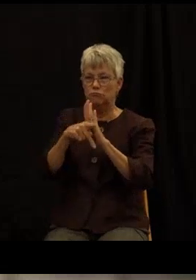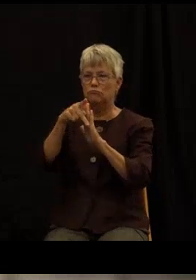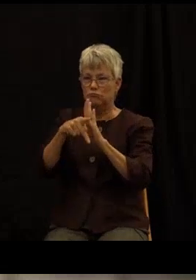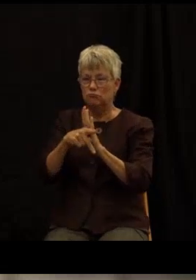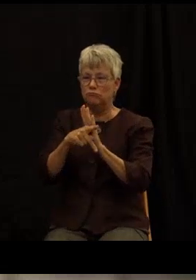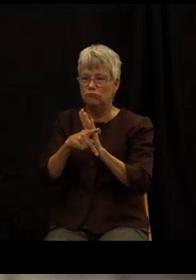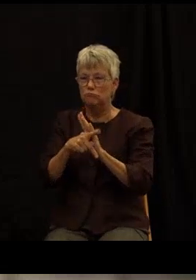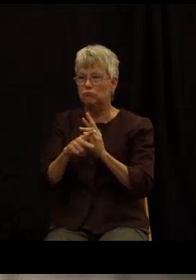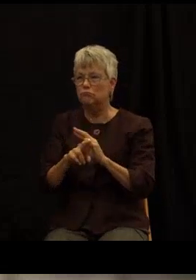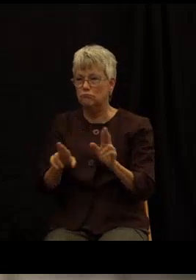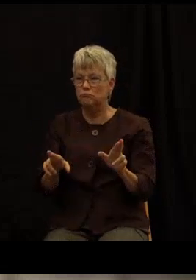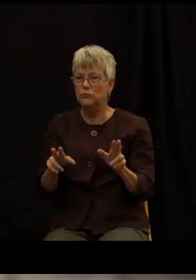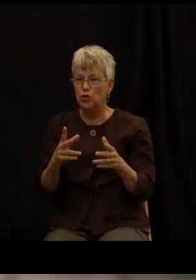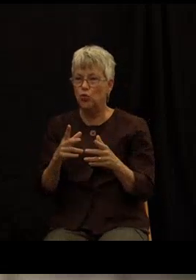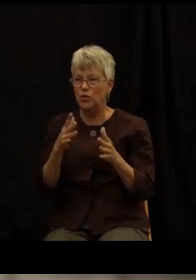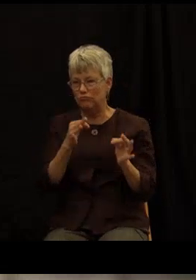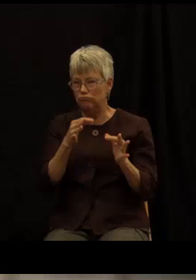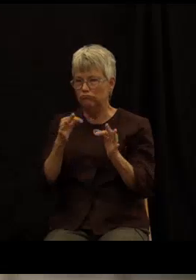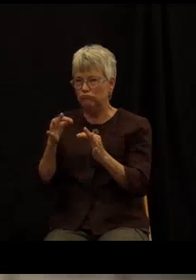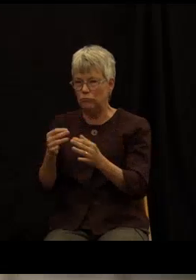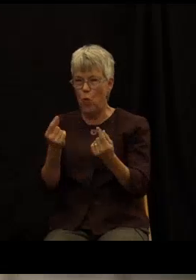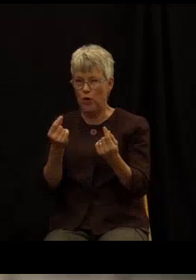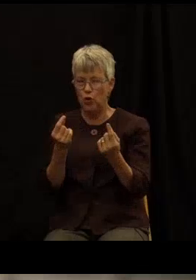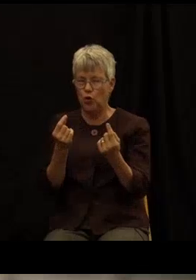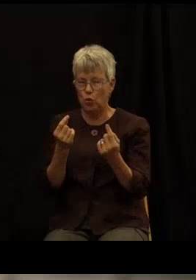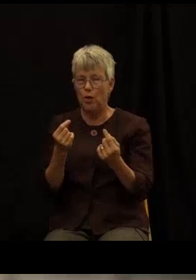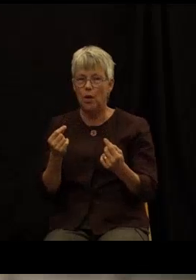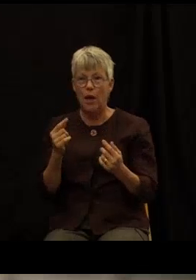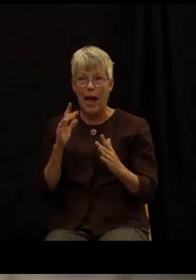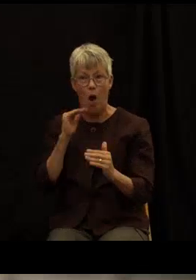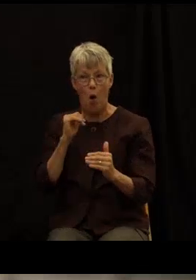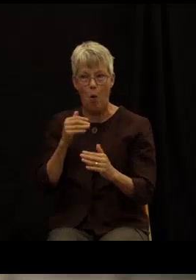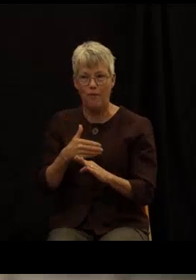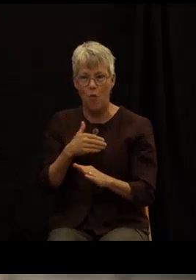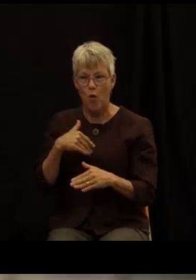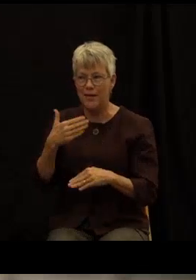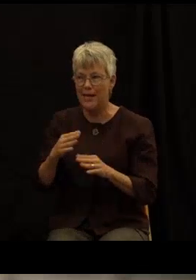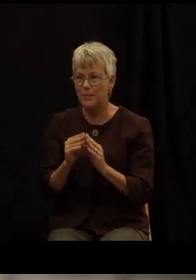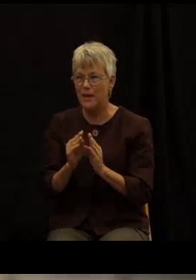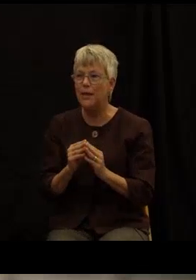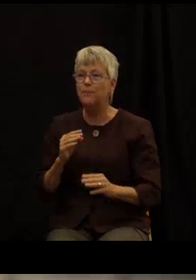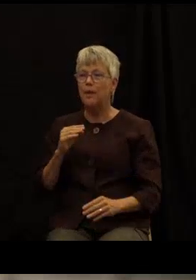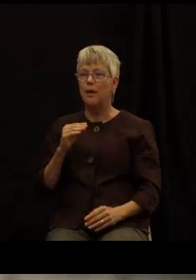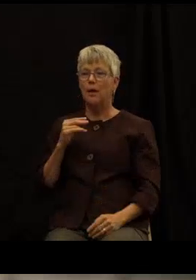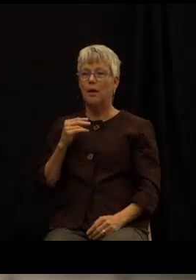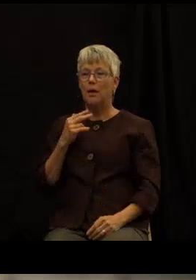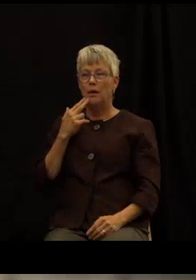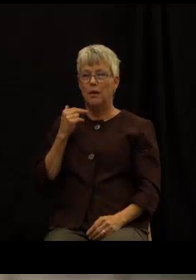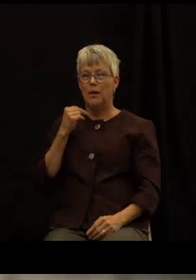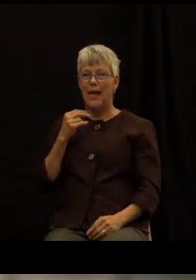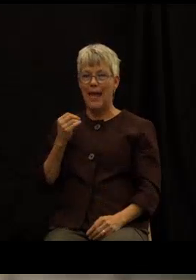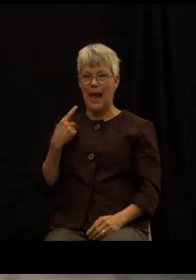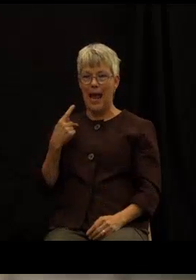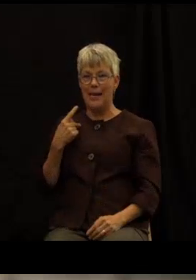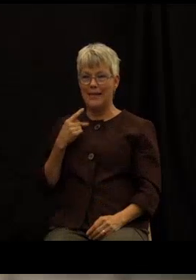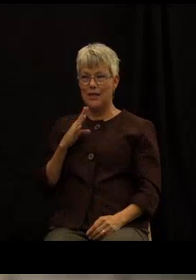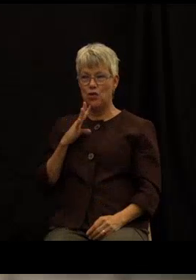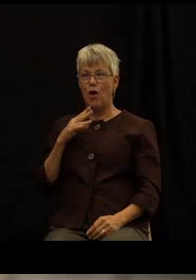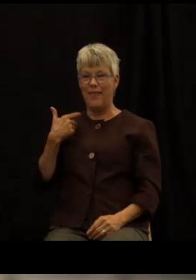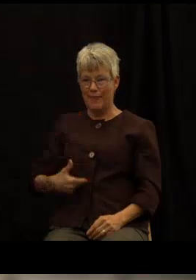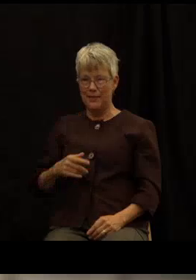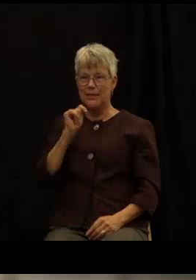back to them as quickly as possible. And Hopefully by the next meeting. she and I spoke briefly right before this meeting. This is